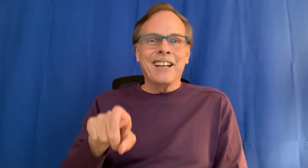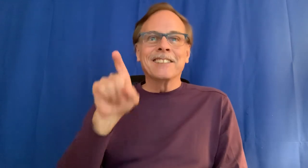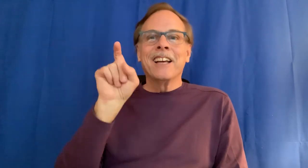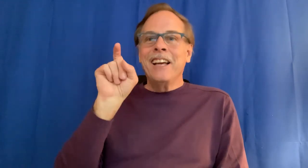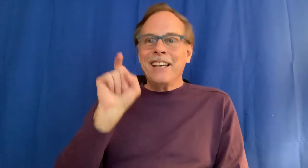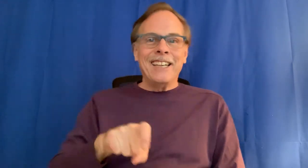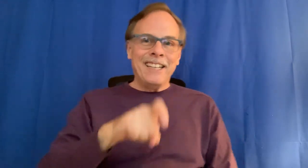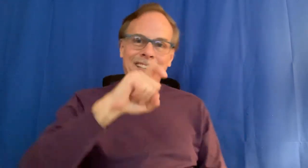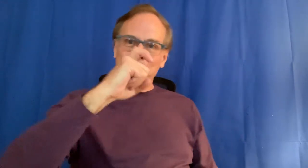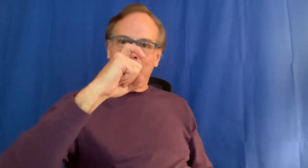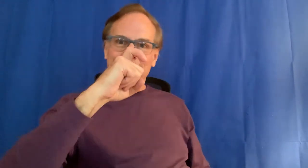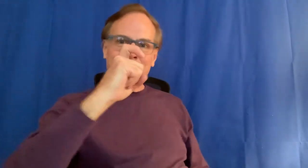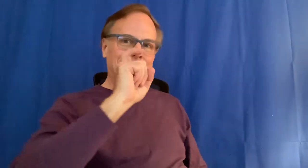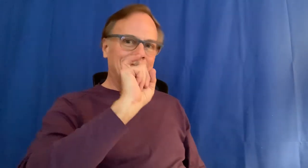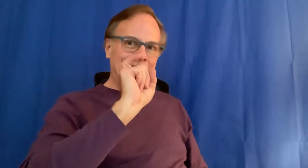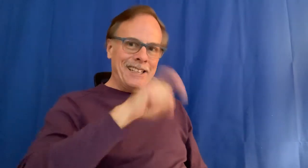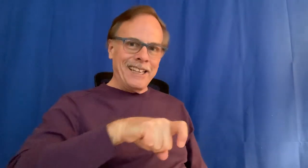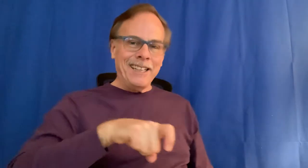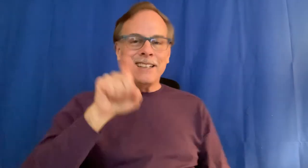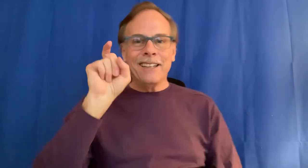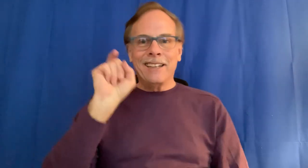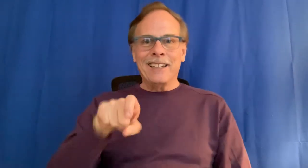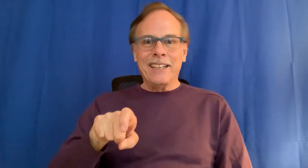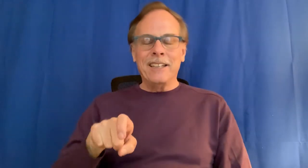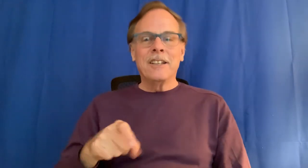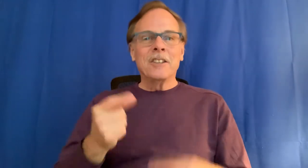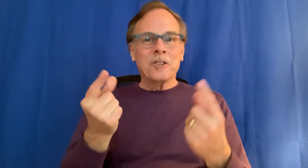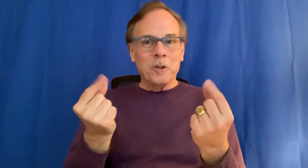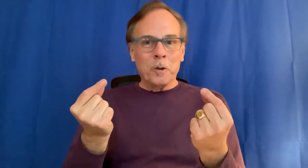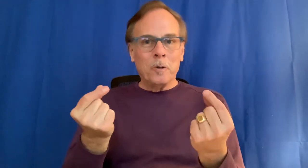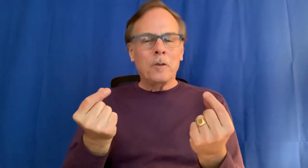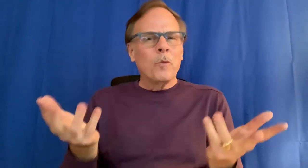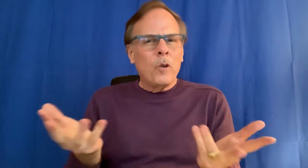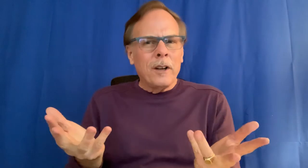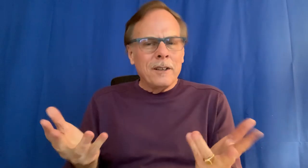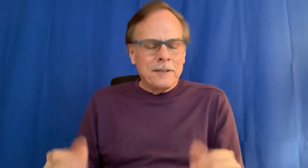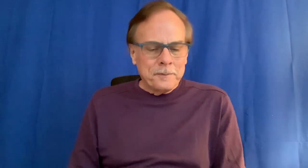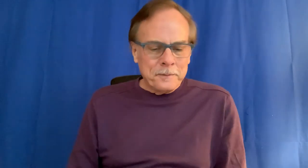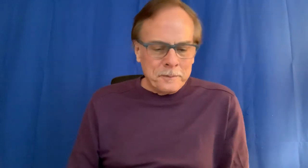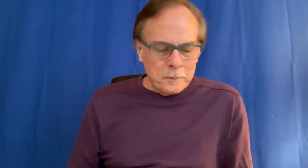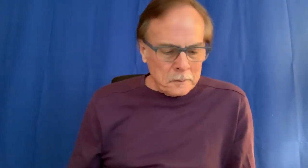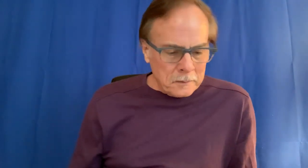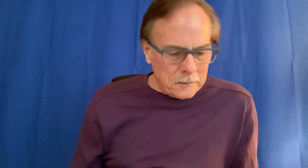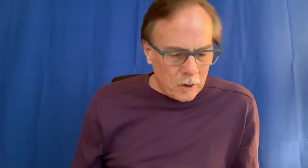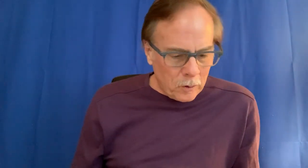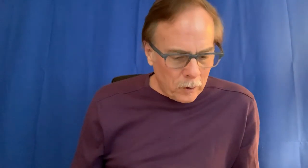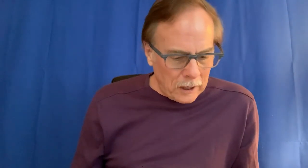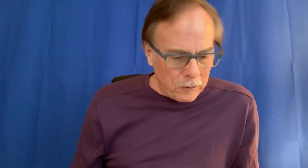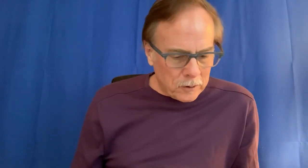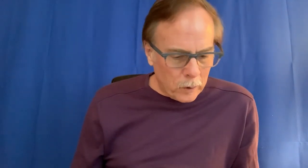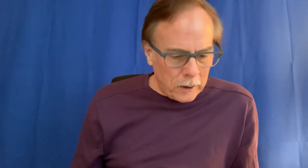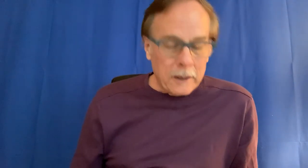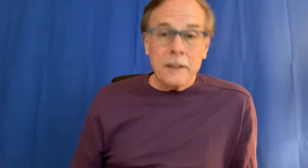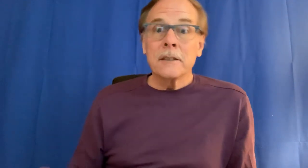ask. Need, your X hand like that. Need to do what? Or levels of willingness. I